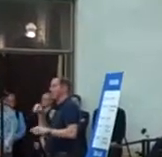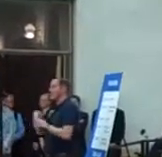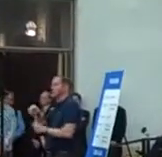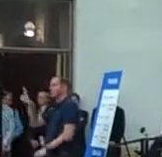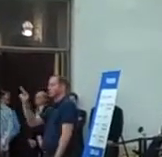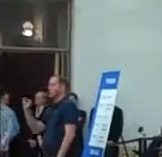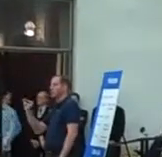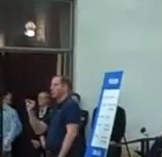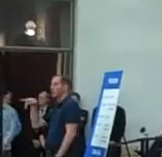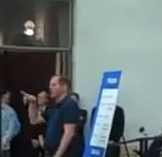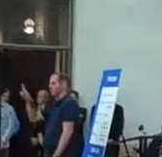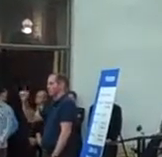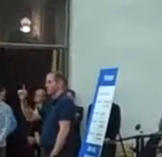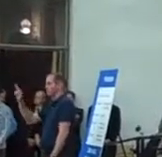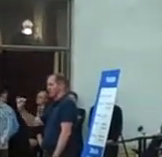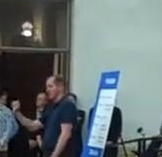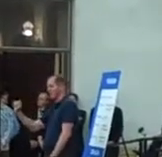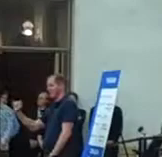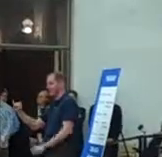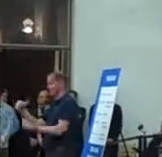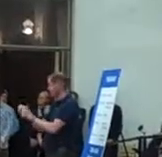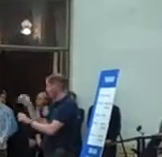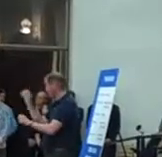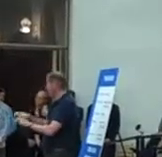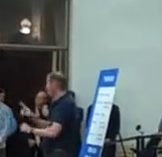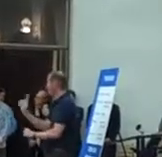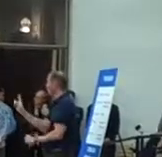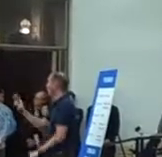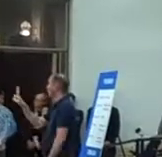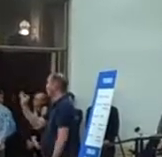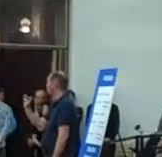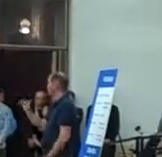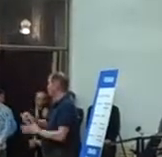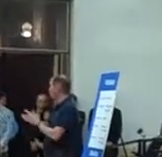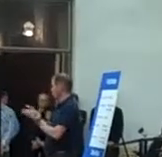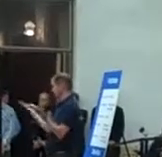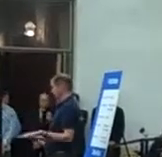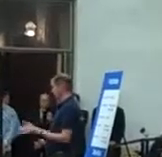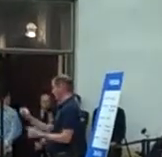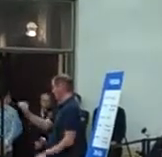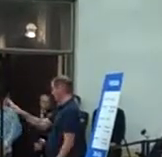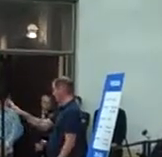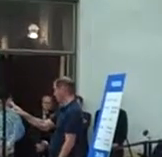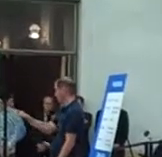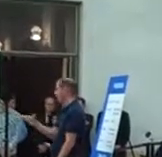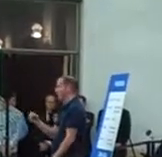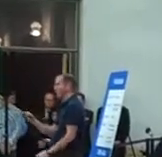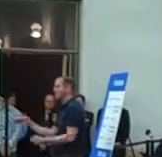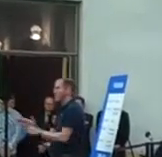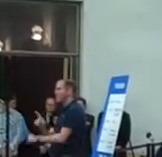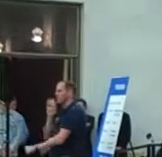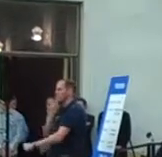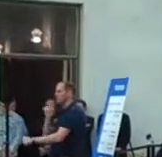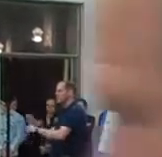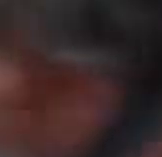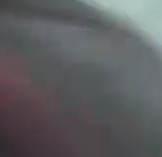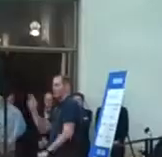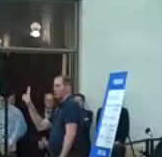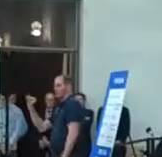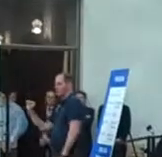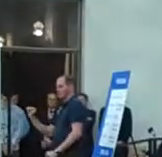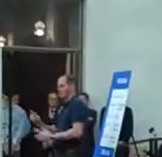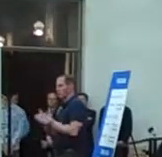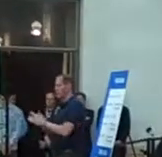UN Plaza. Remember, the birthplace of the United Nations, it started here, and the full promise of the United Nations